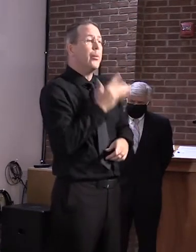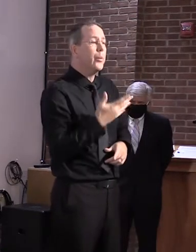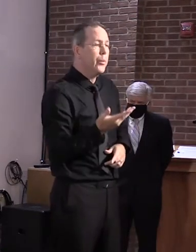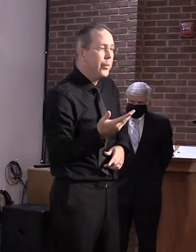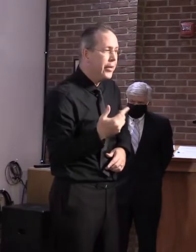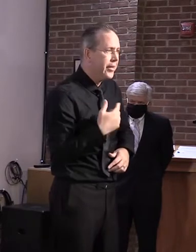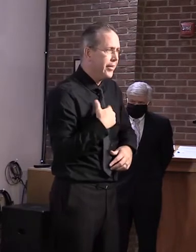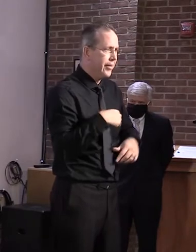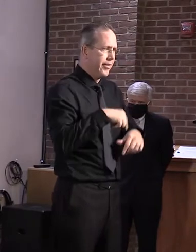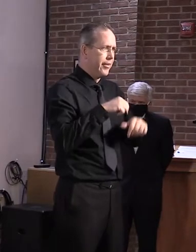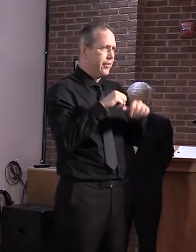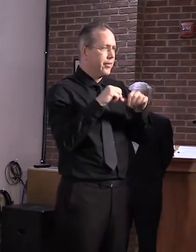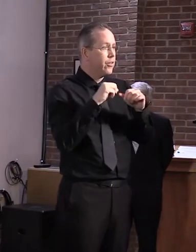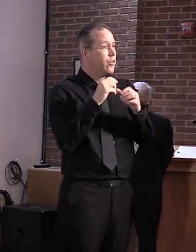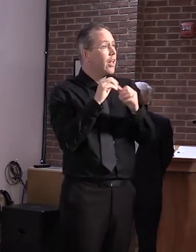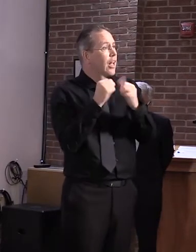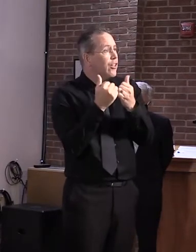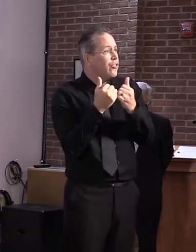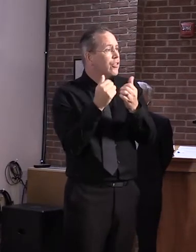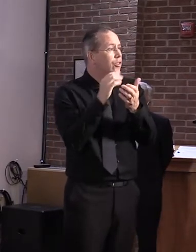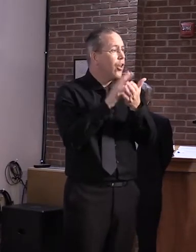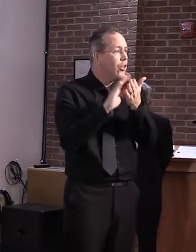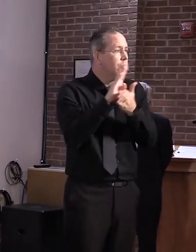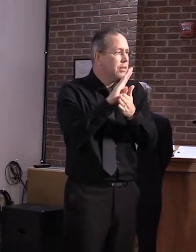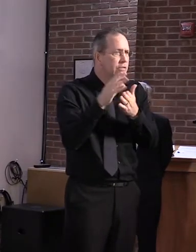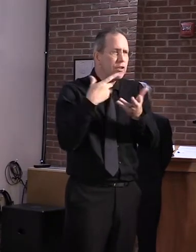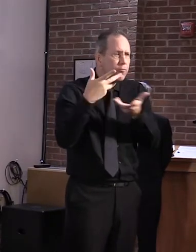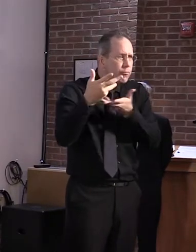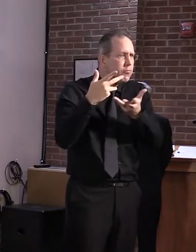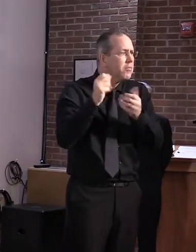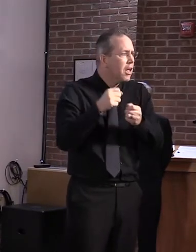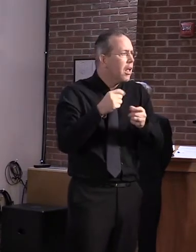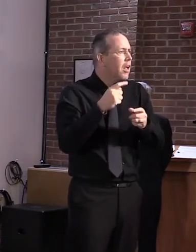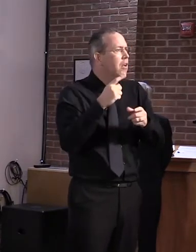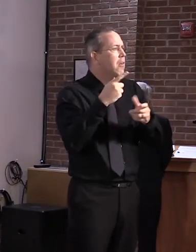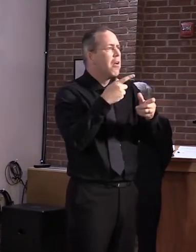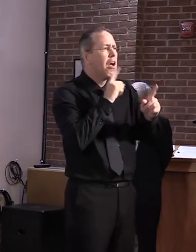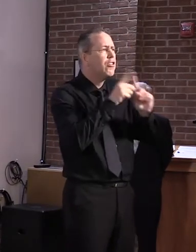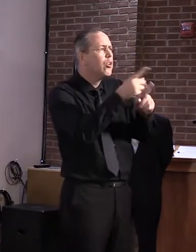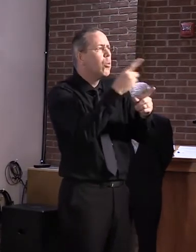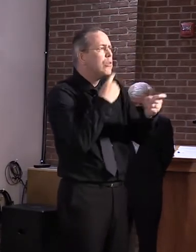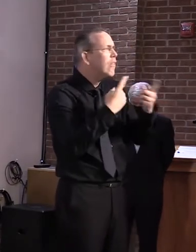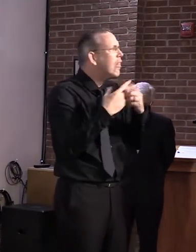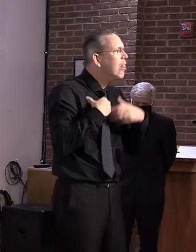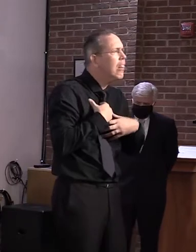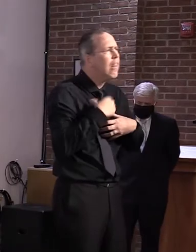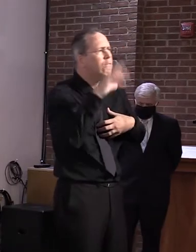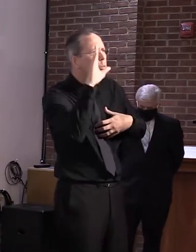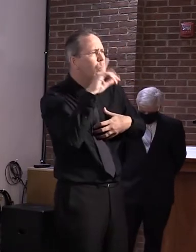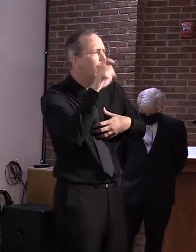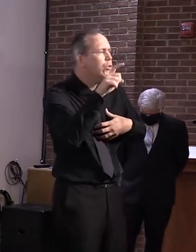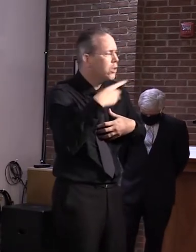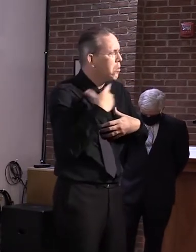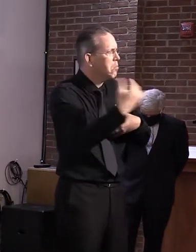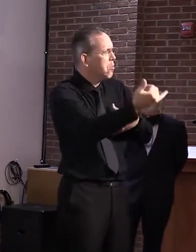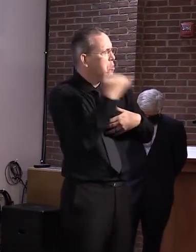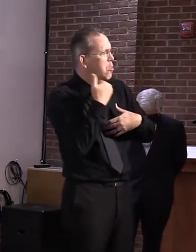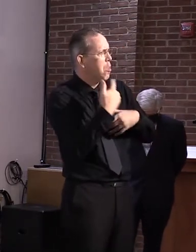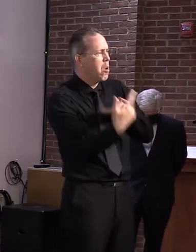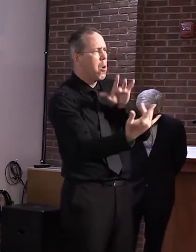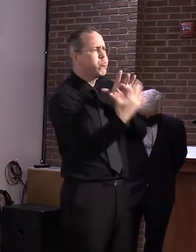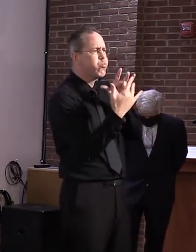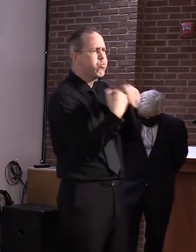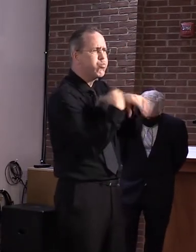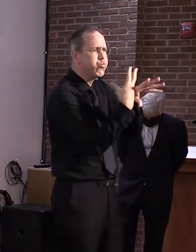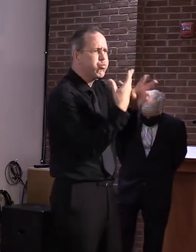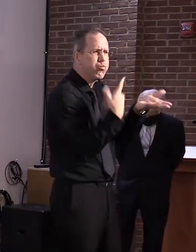Commerce is on the phone to help us field any questions. He's our leader of our Restart Task Force, which is made up of a rep